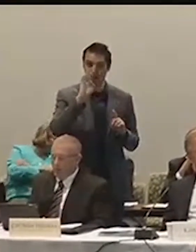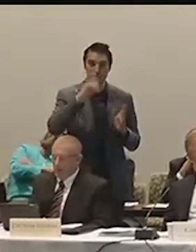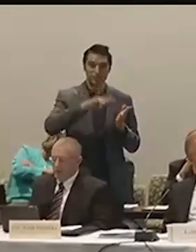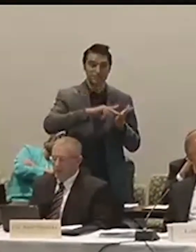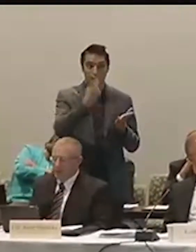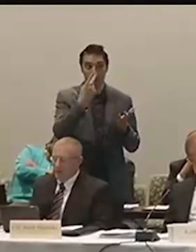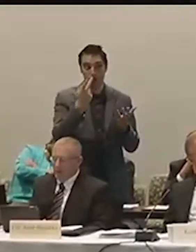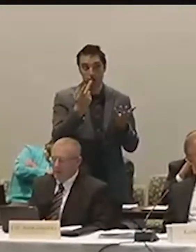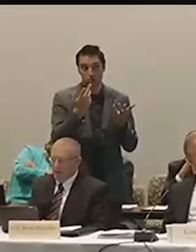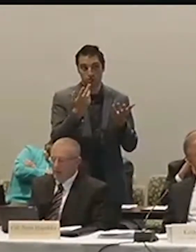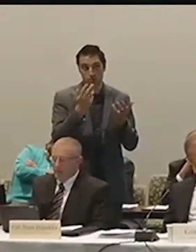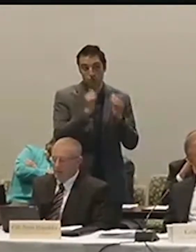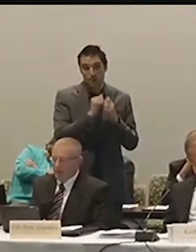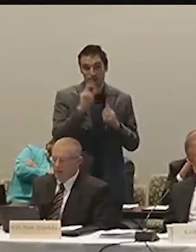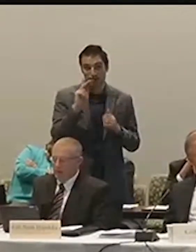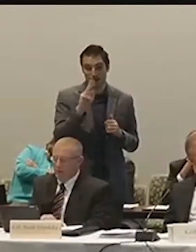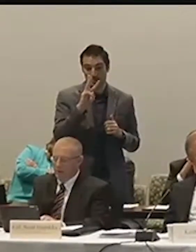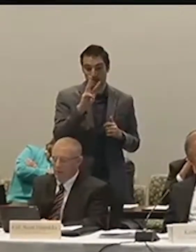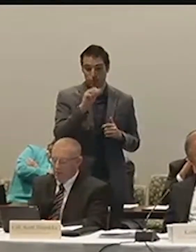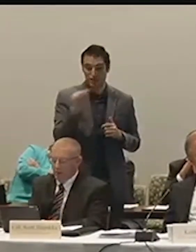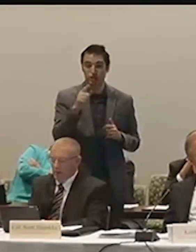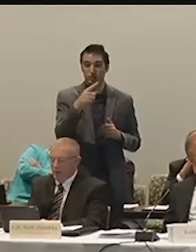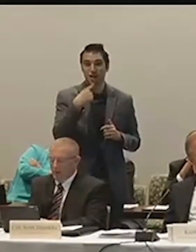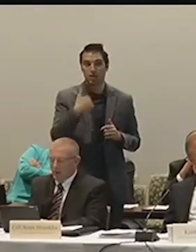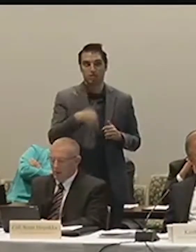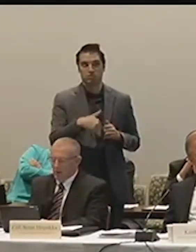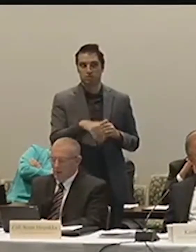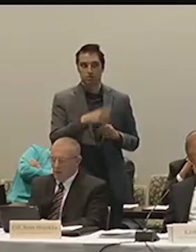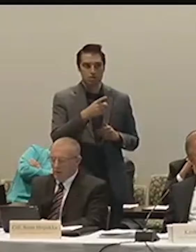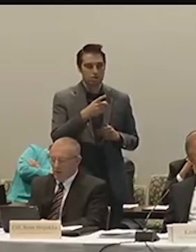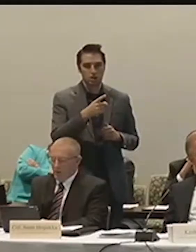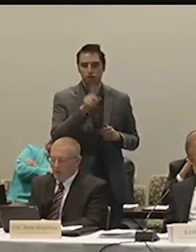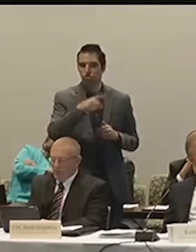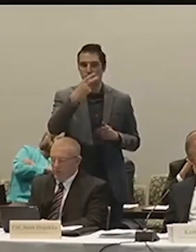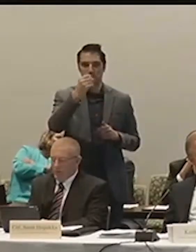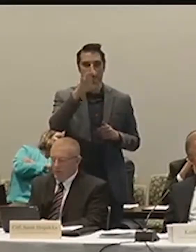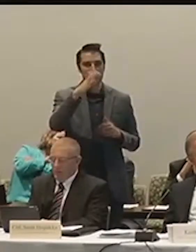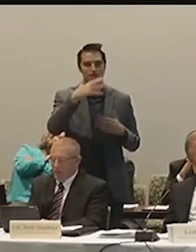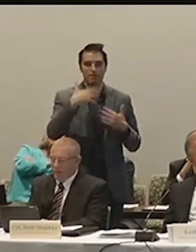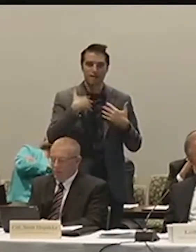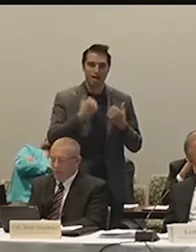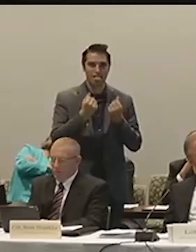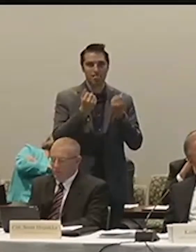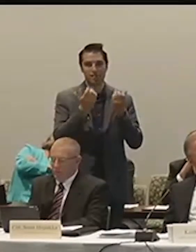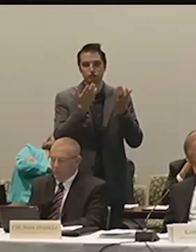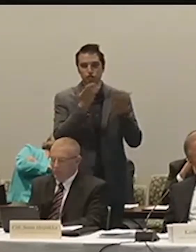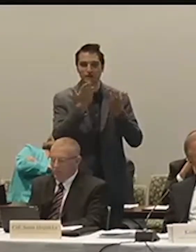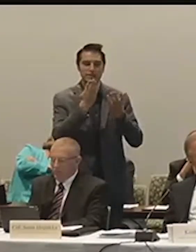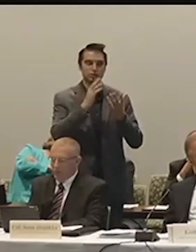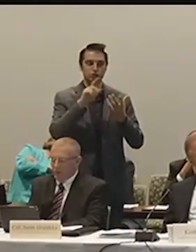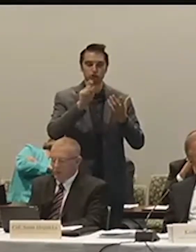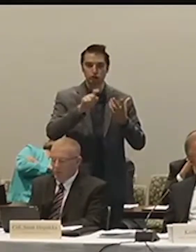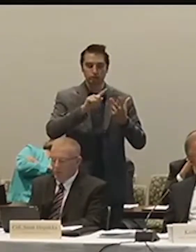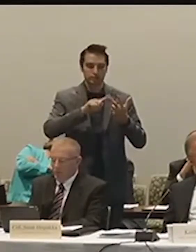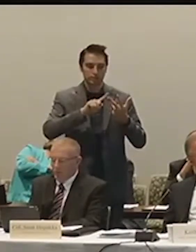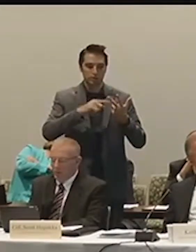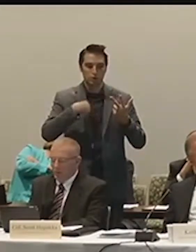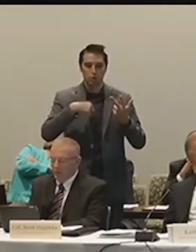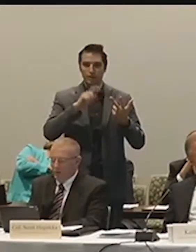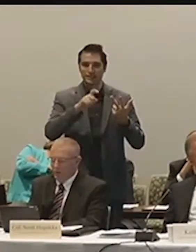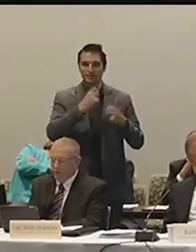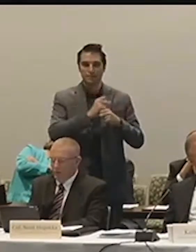KWA. And you mentioned how this is unprecedented, and you mentioned that it should be a public health service, and you mentioned that we need time for the